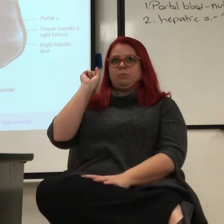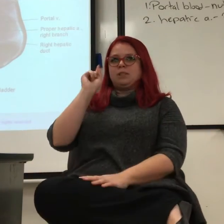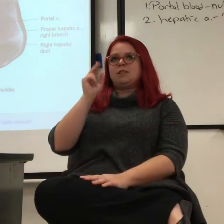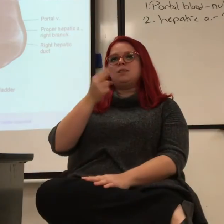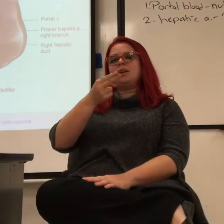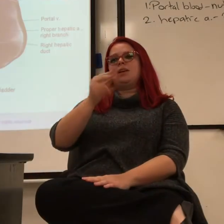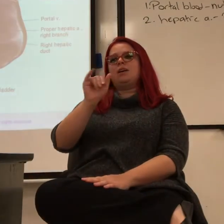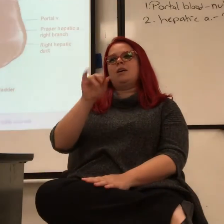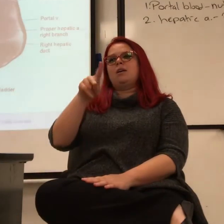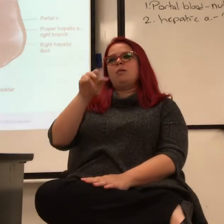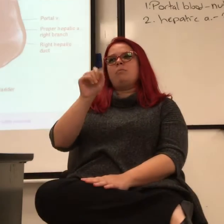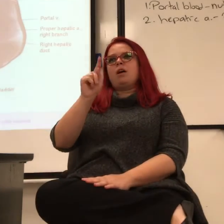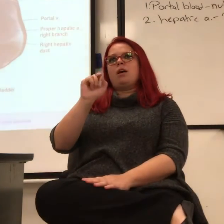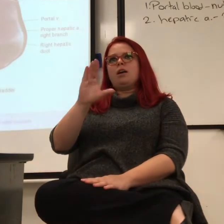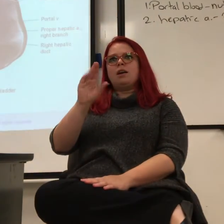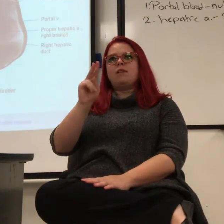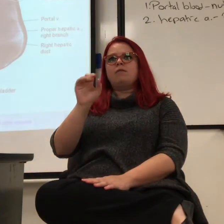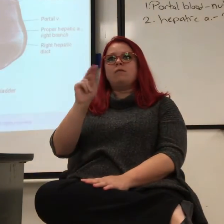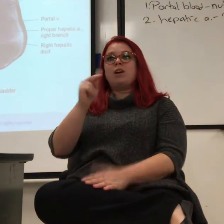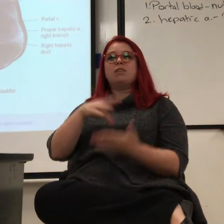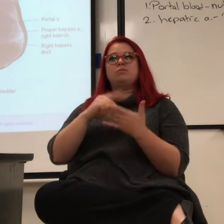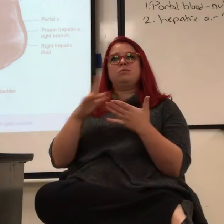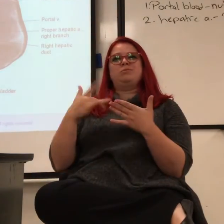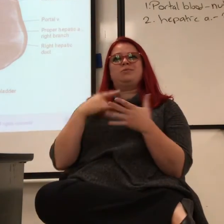you always confuse it with the portal vein.